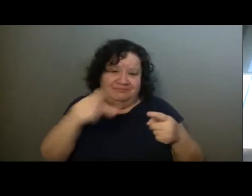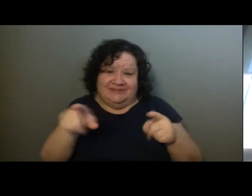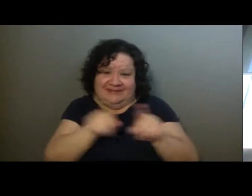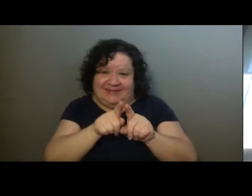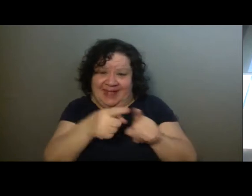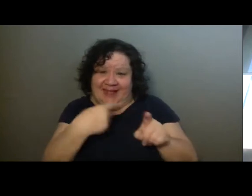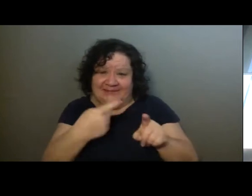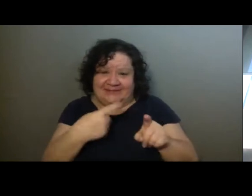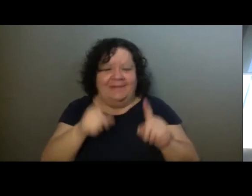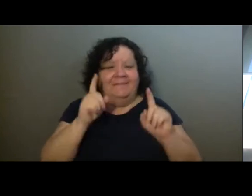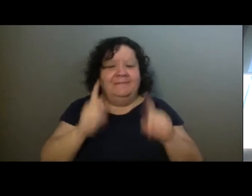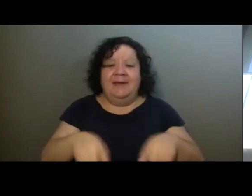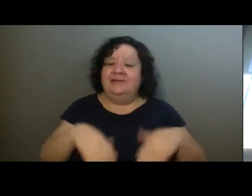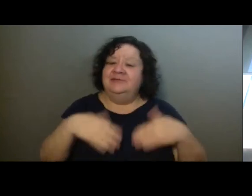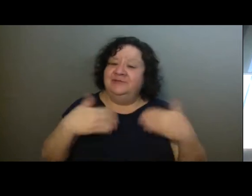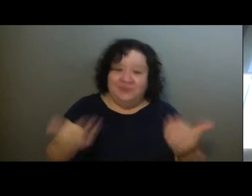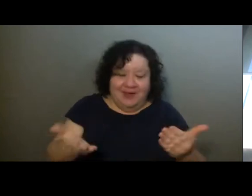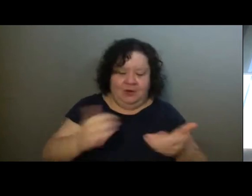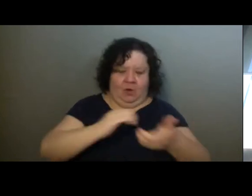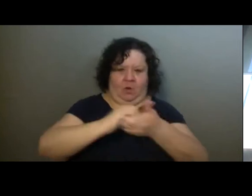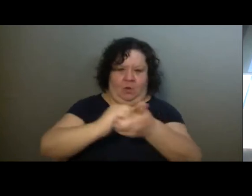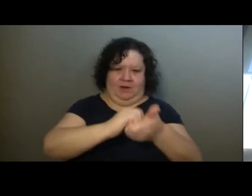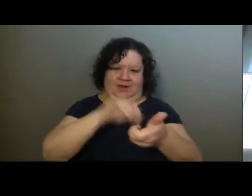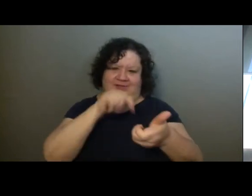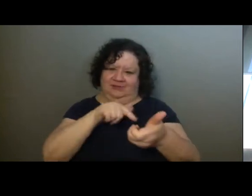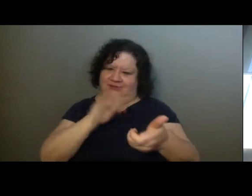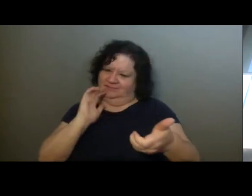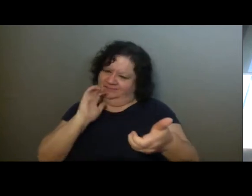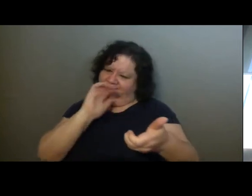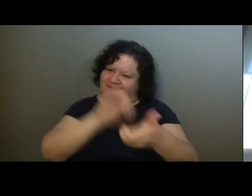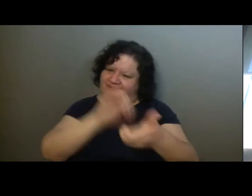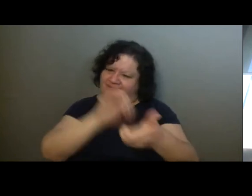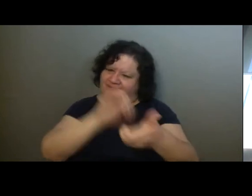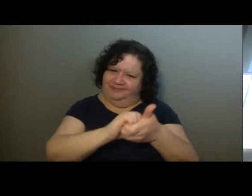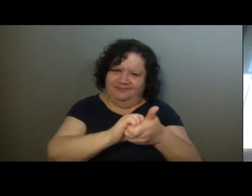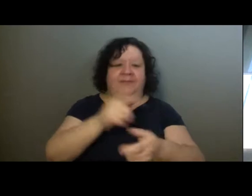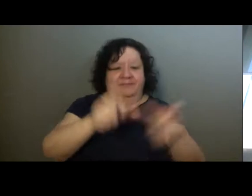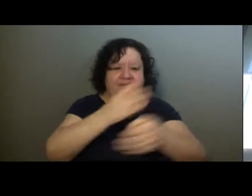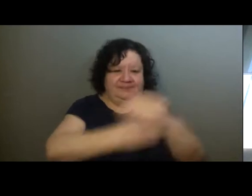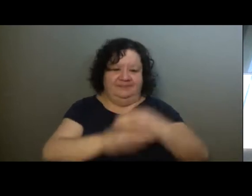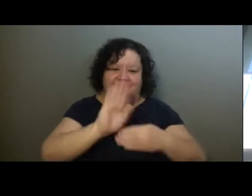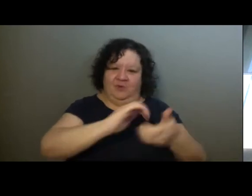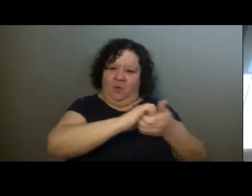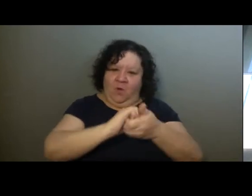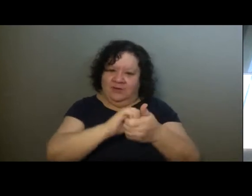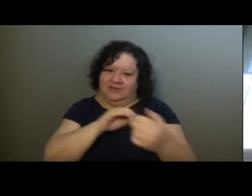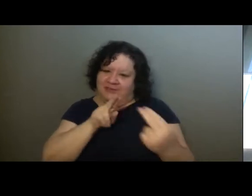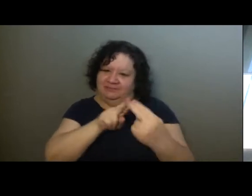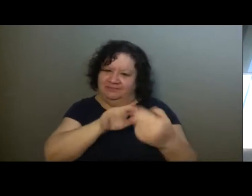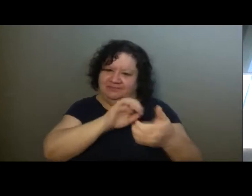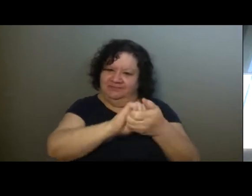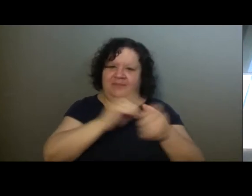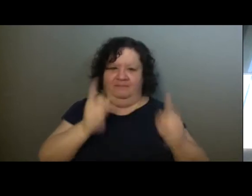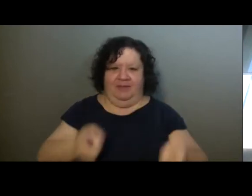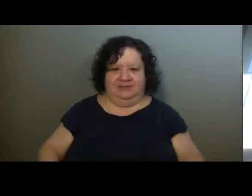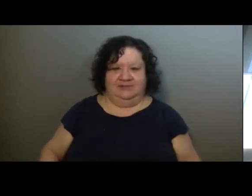organizations that works on issues of disability and disability advocates. I mean, we are privileged in Lebanon to have a regional goodwill ambassador for